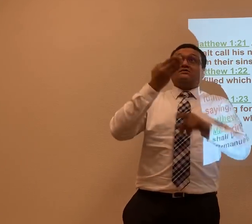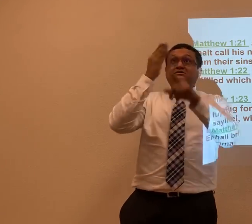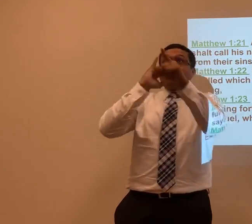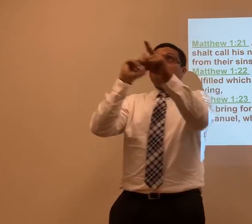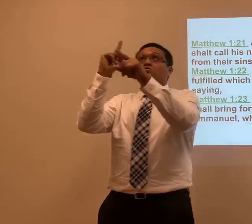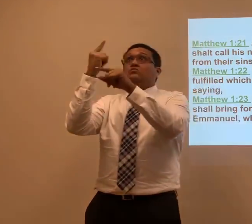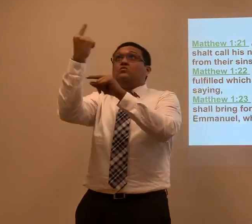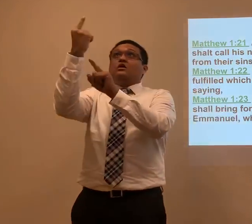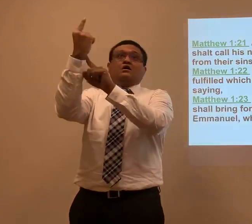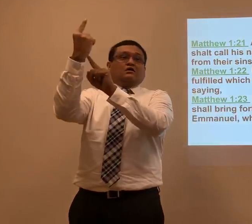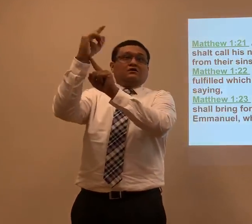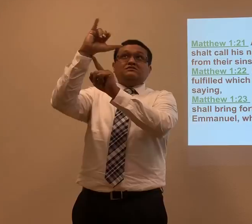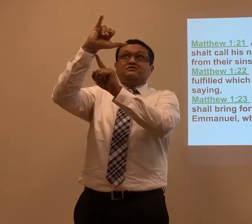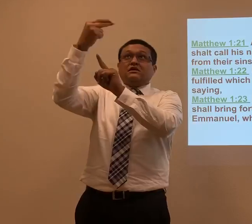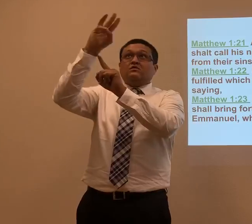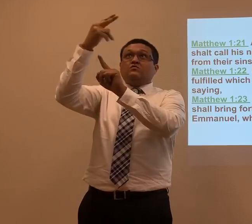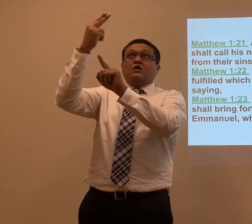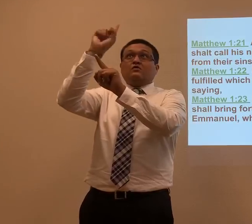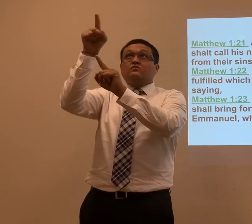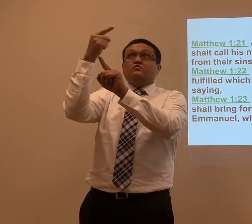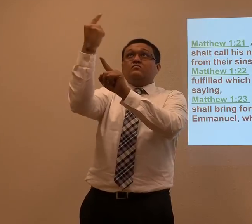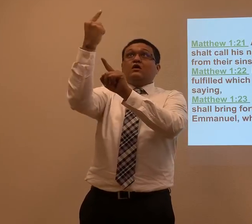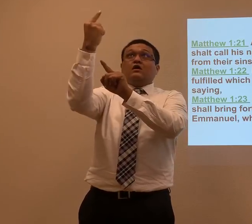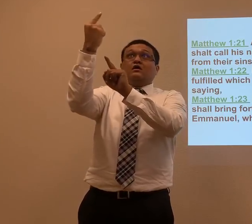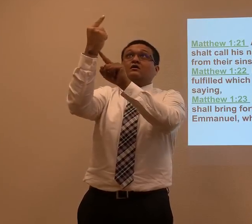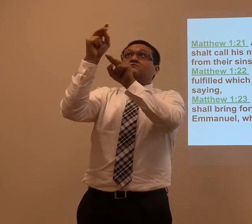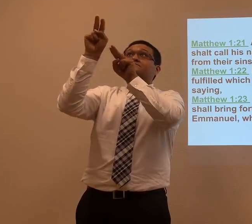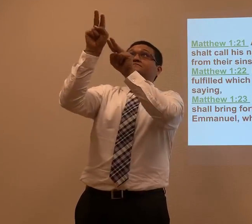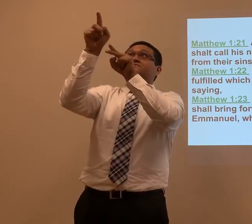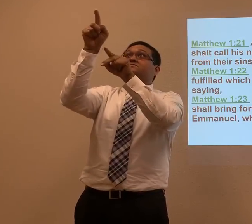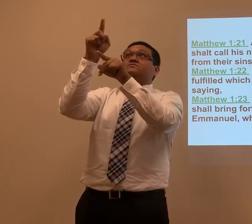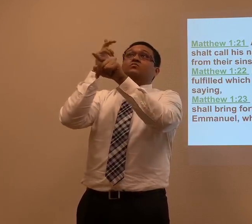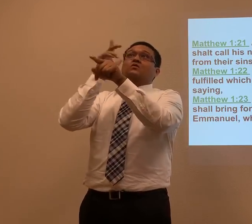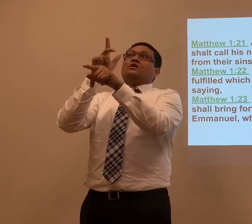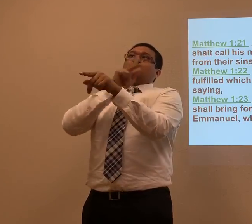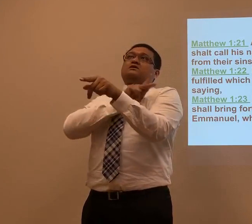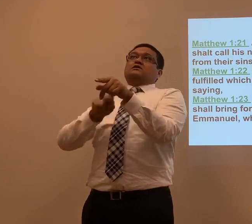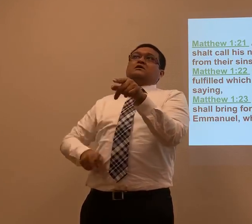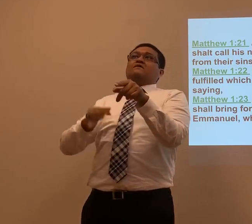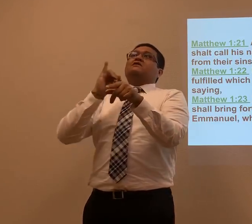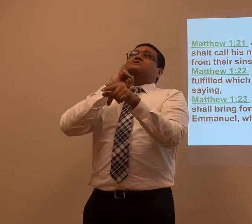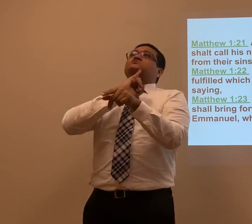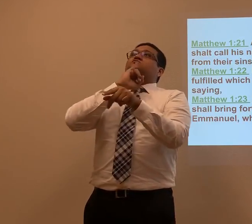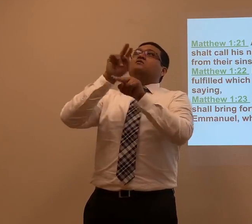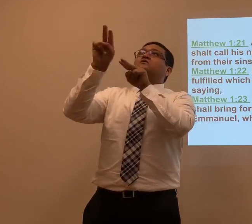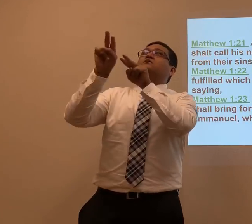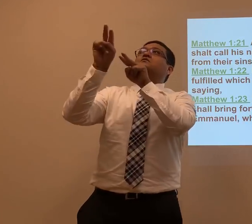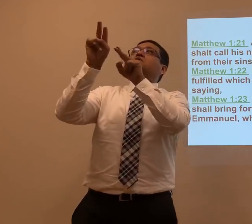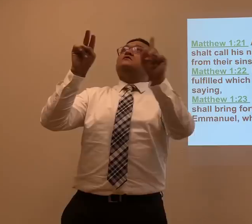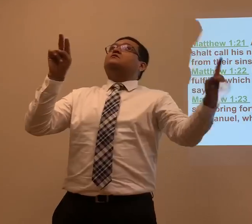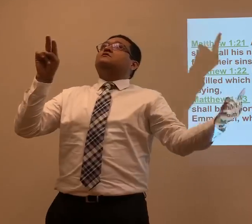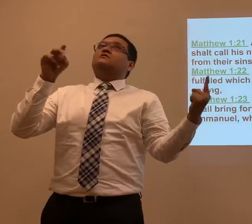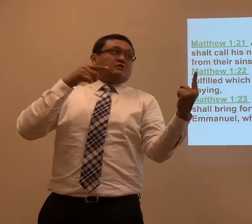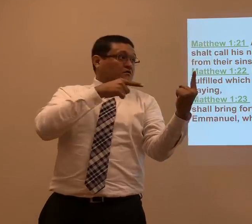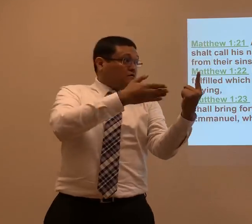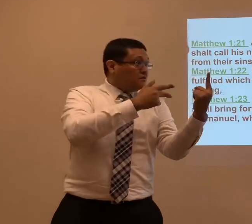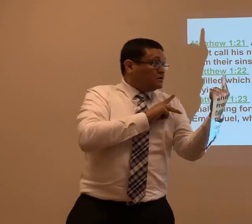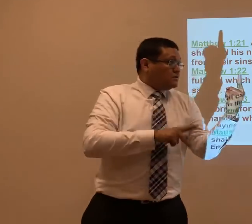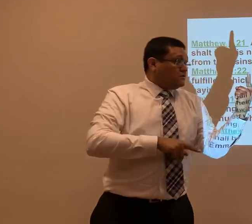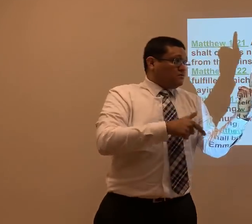the verse, "For hear, O Israel, Lord our God is one." They believed that. And they knew that he was the king of Israel. They were looking for him to